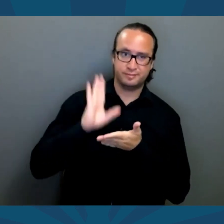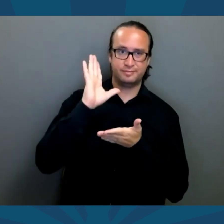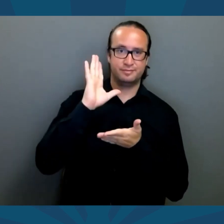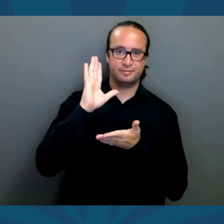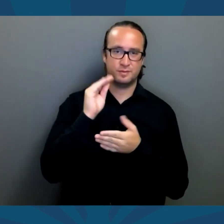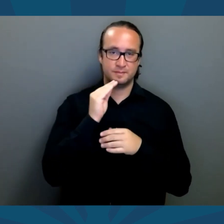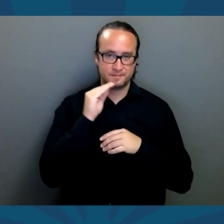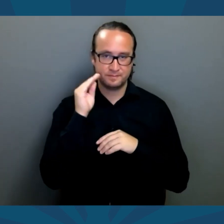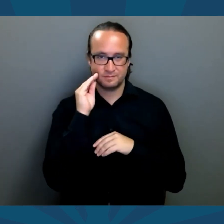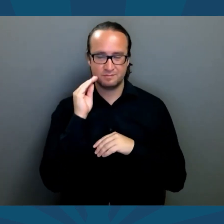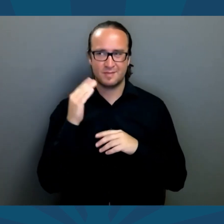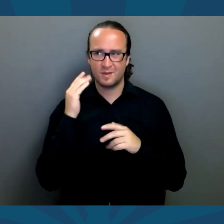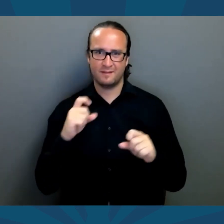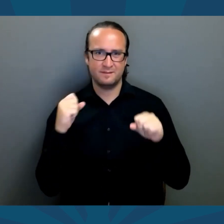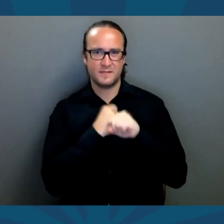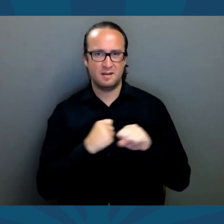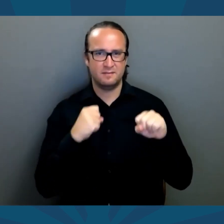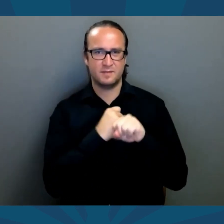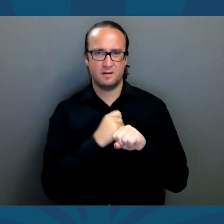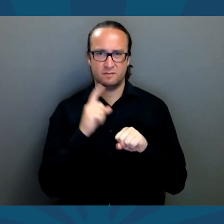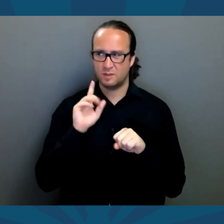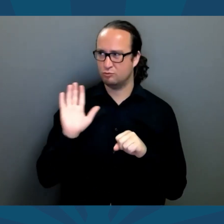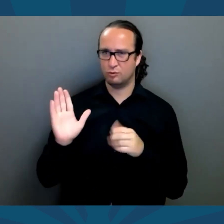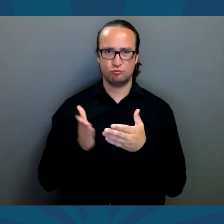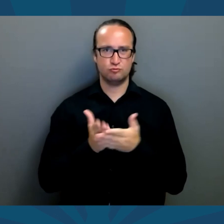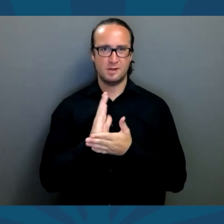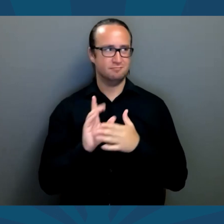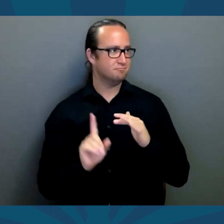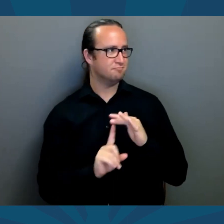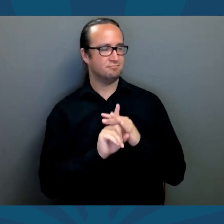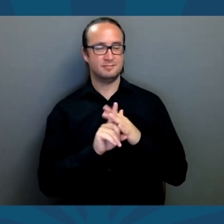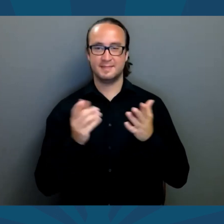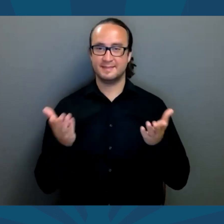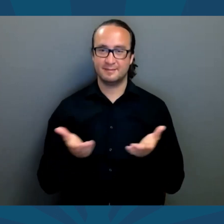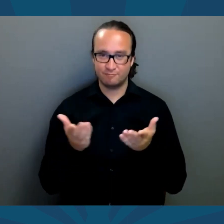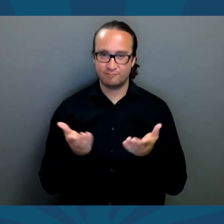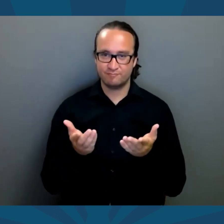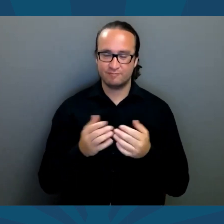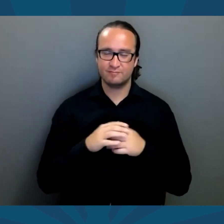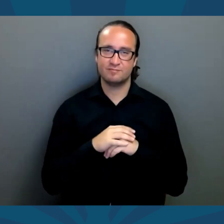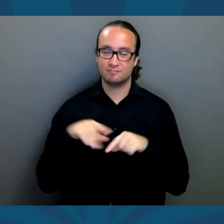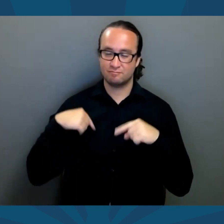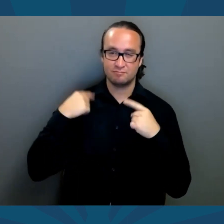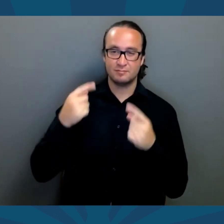eviction, and to have to fight for her right to exist.